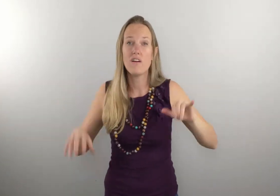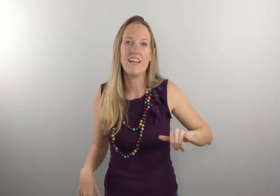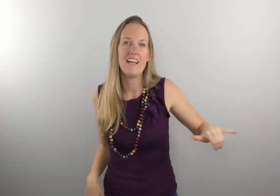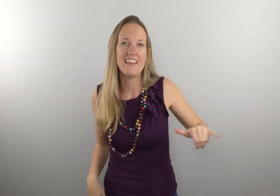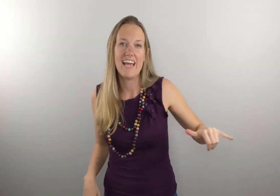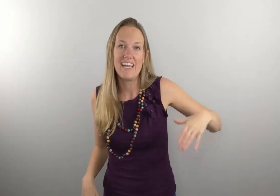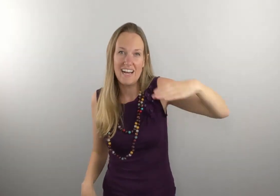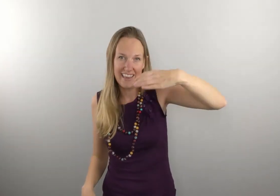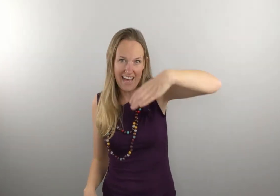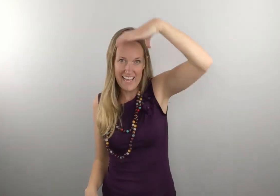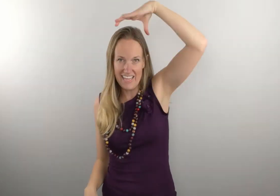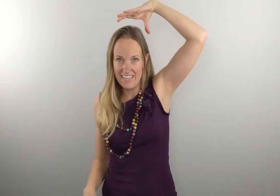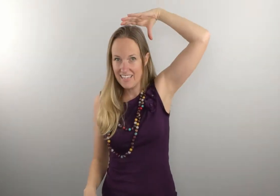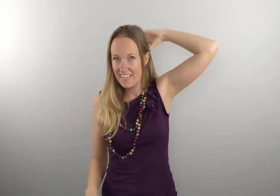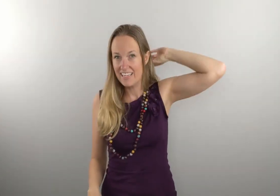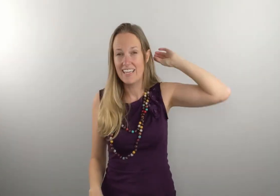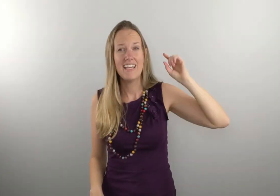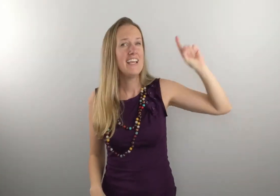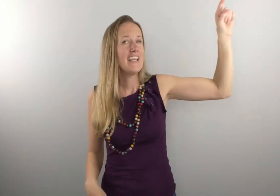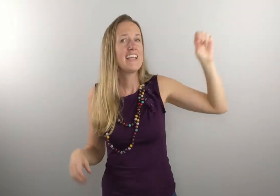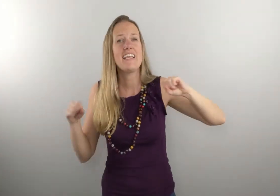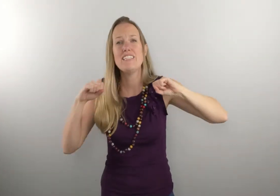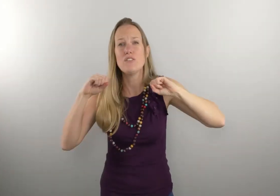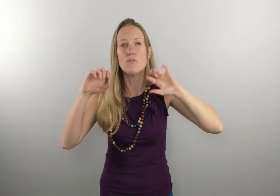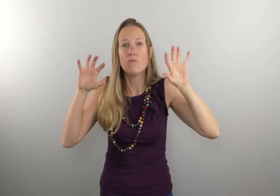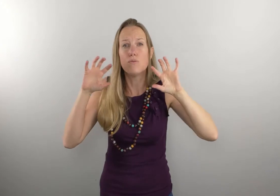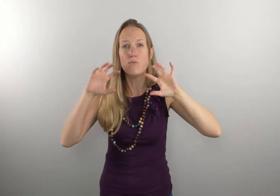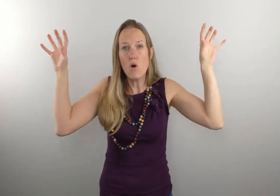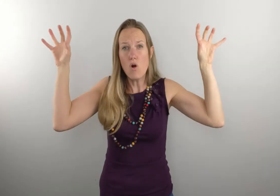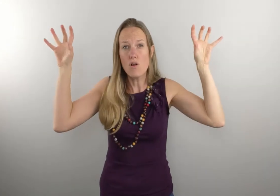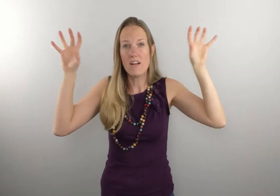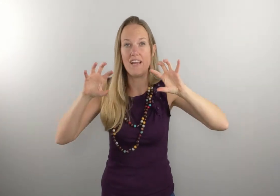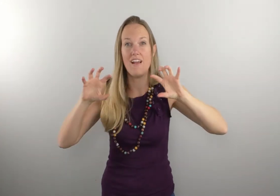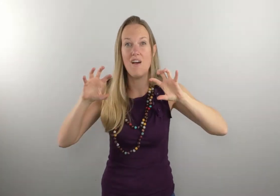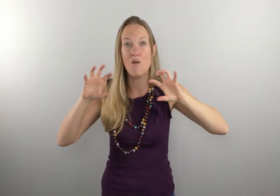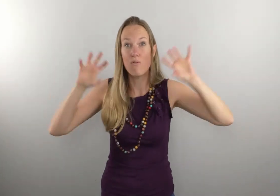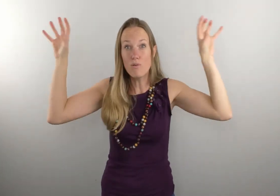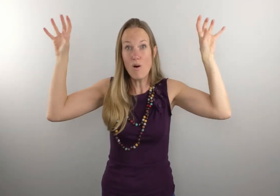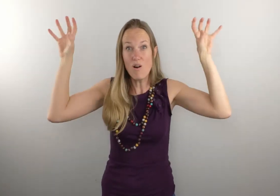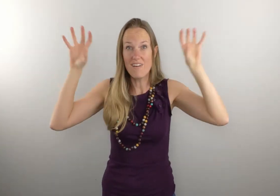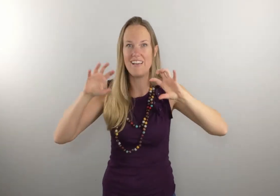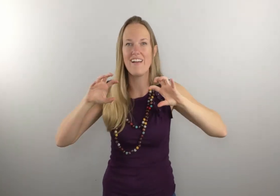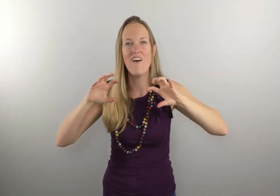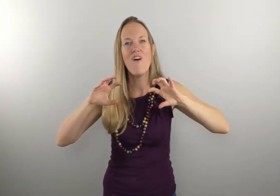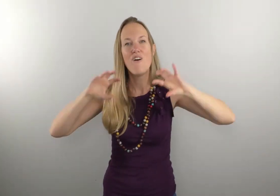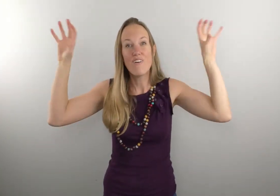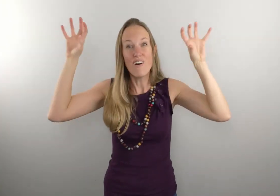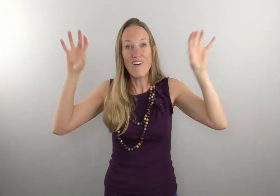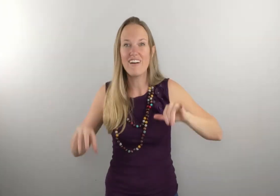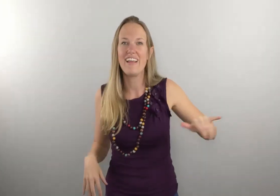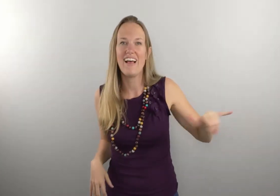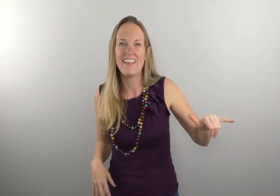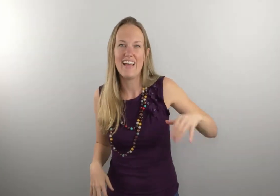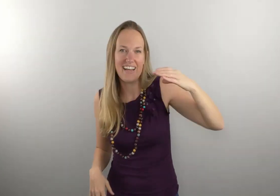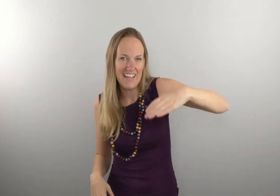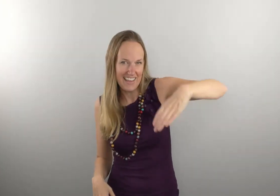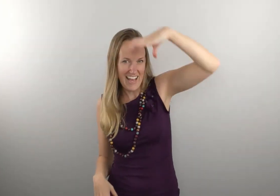roaring like a lion. He's roaring, roaring, roaring like a